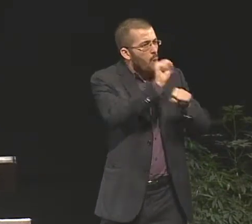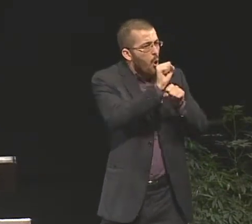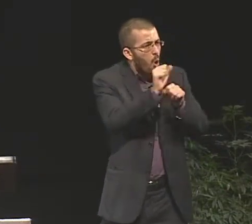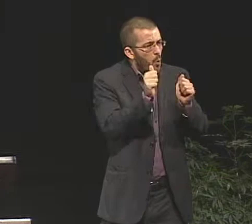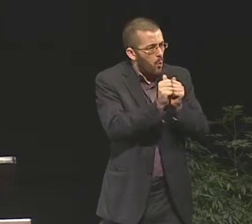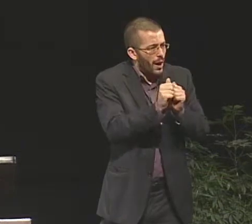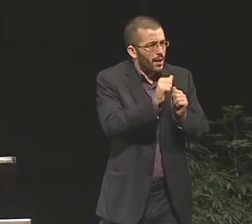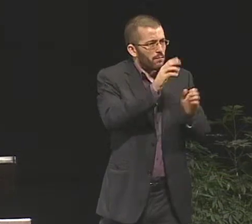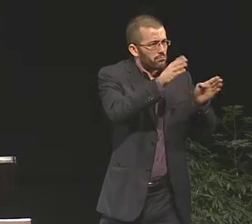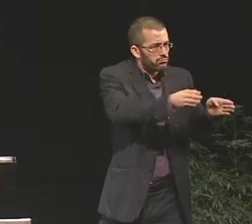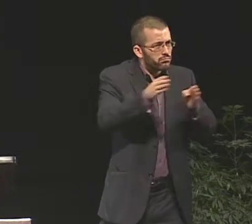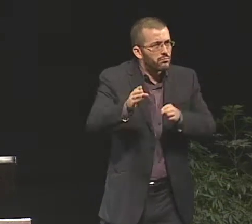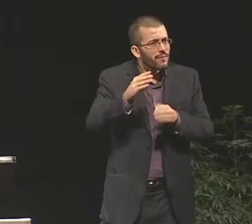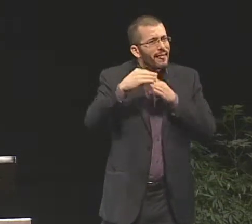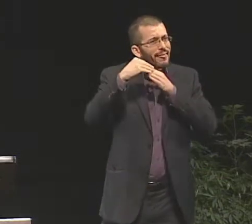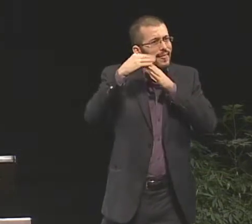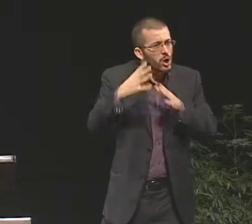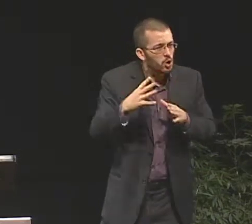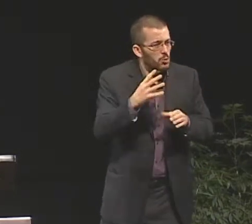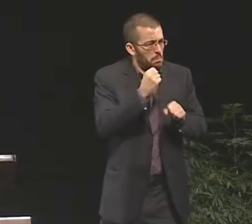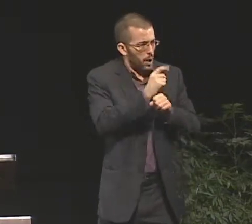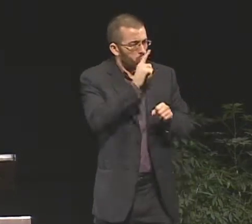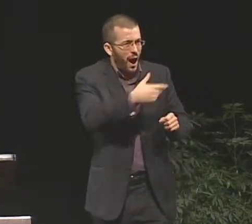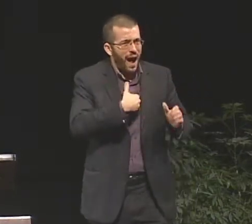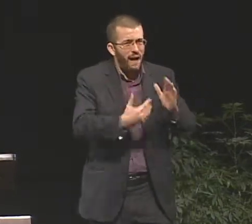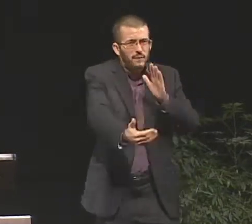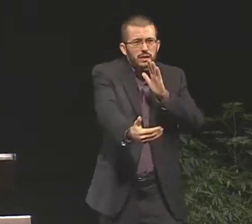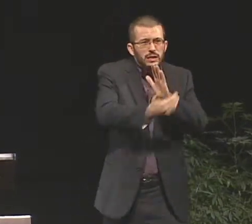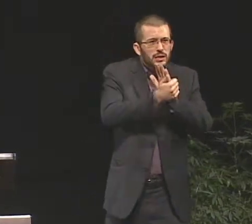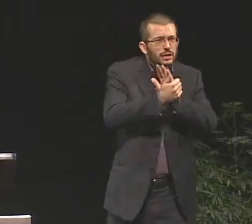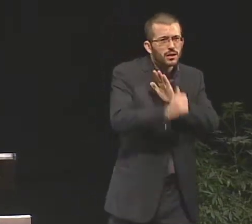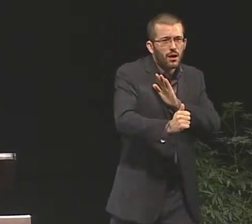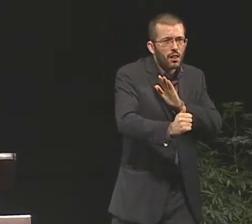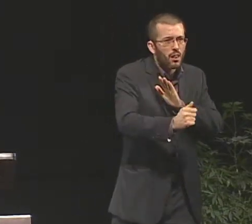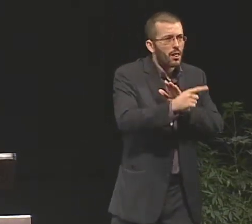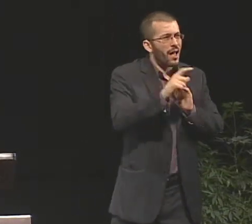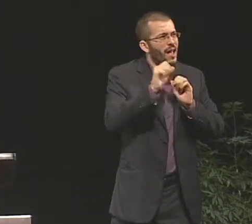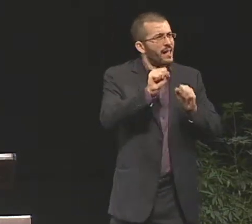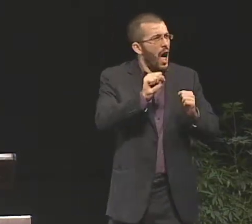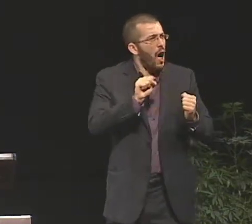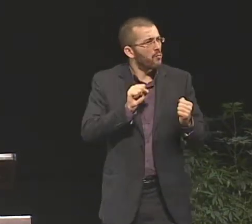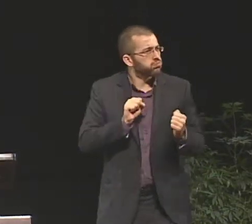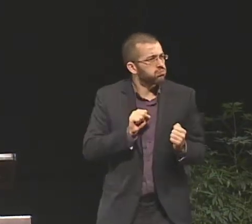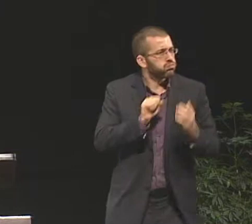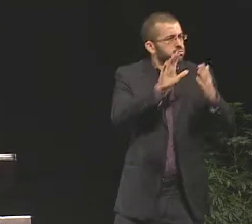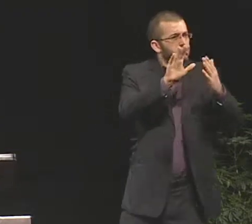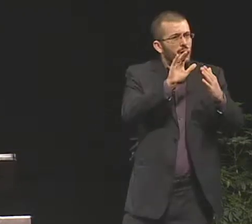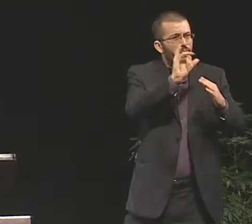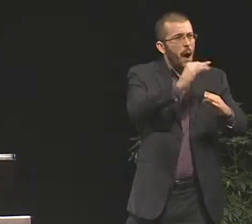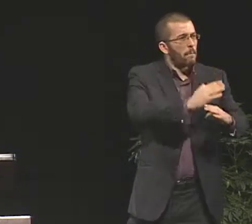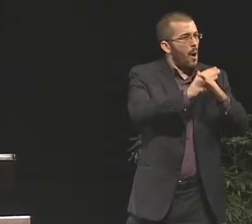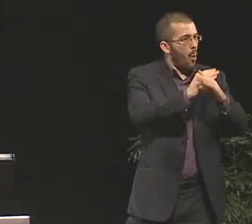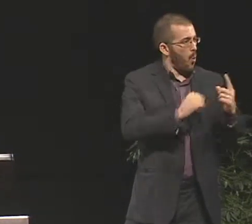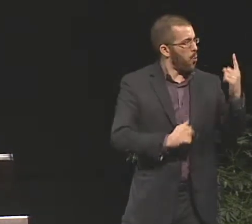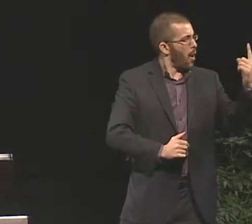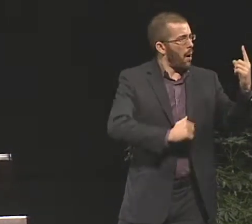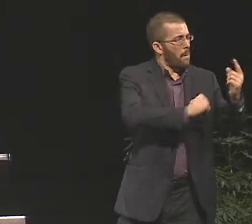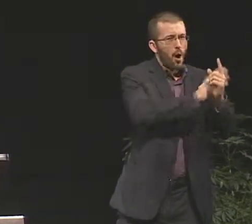When working with deaf leaders, we want to make sure that they have the necessary skills, not just to overcome the barriers that are